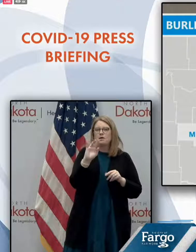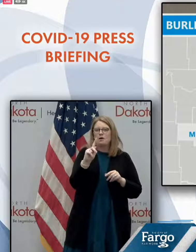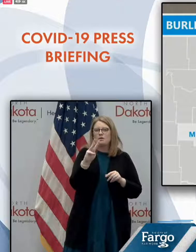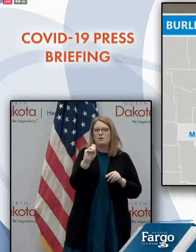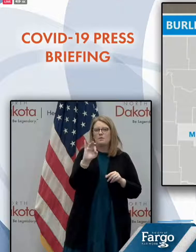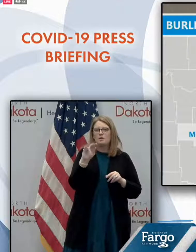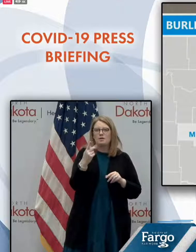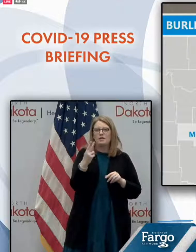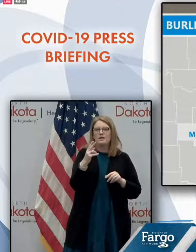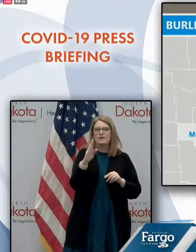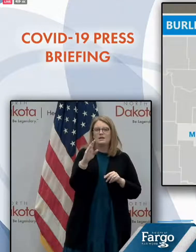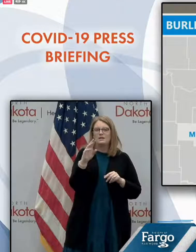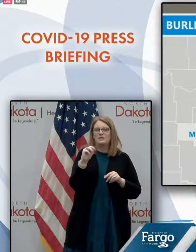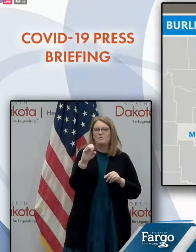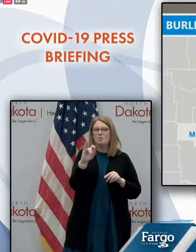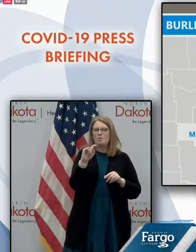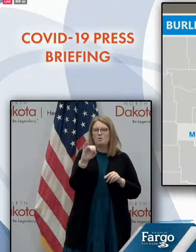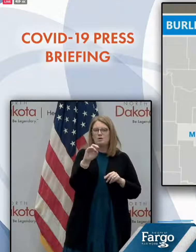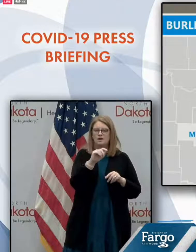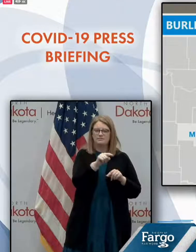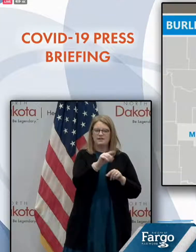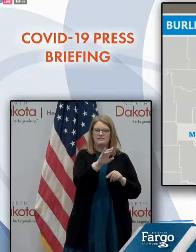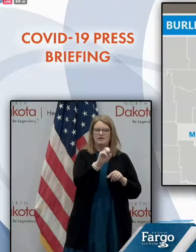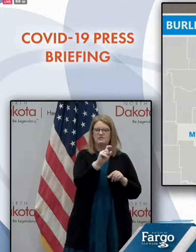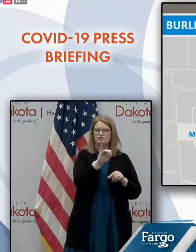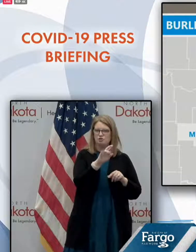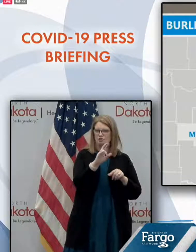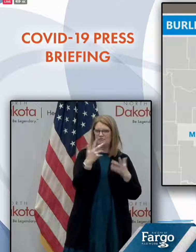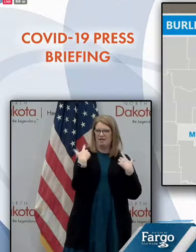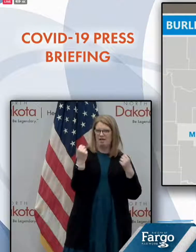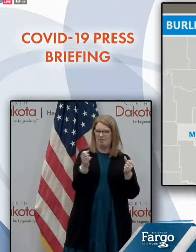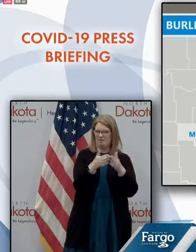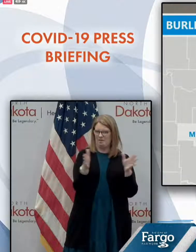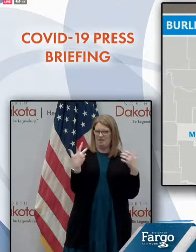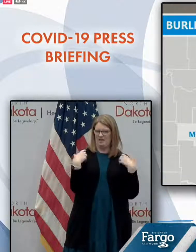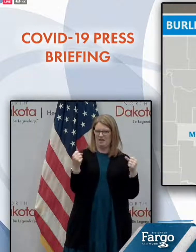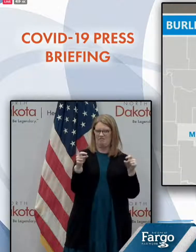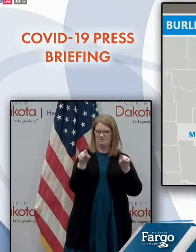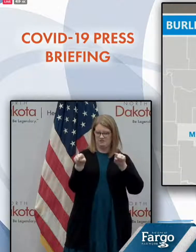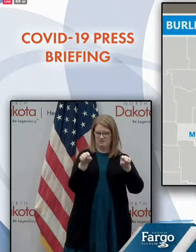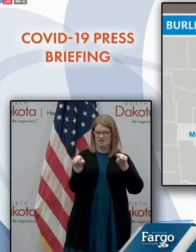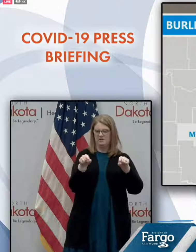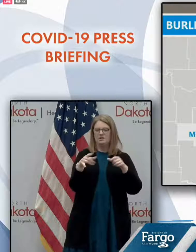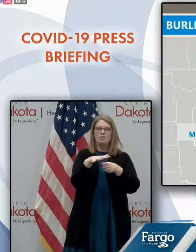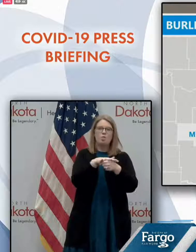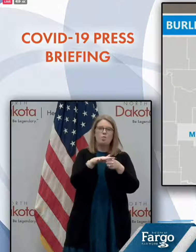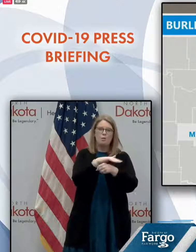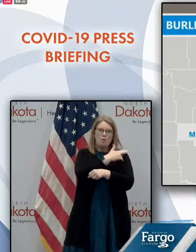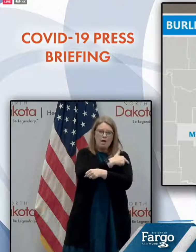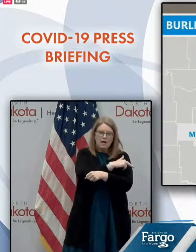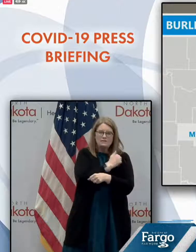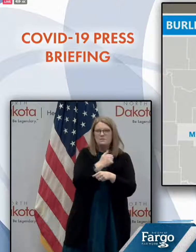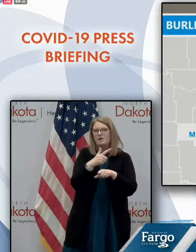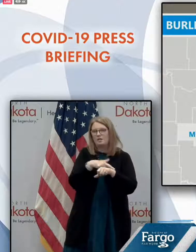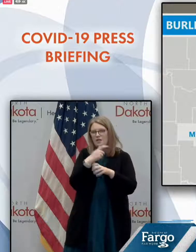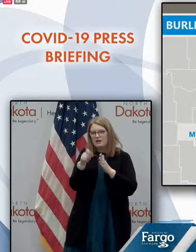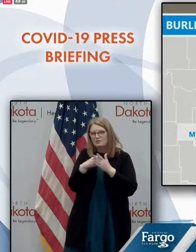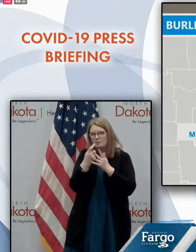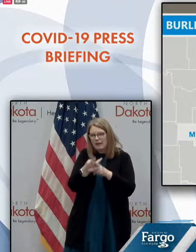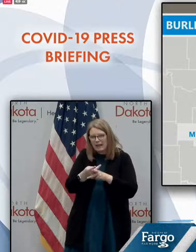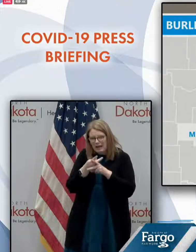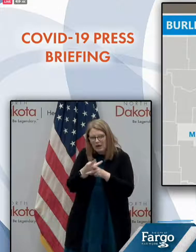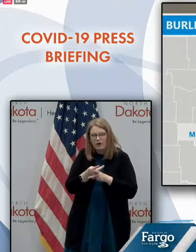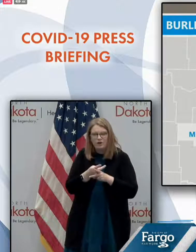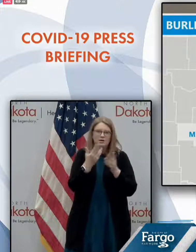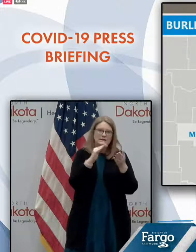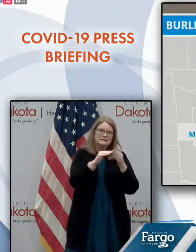Custer Health, which serves Morton County and additional counties to the west, our local hospitals, long-term care providers,